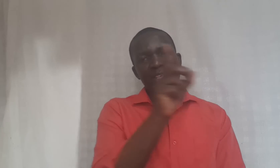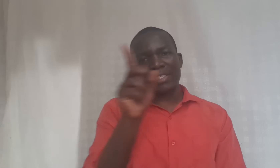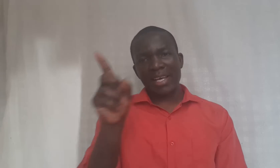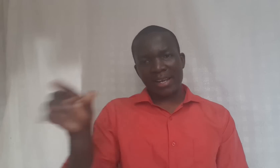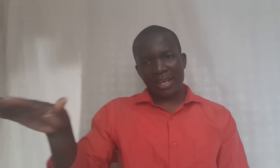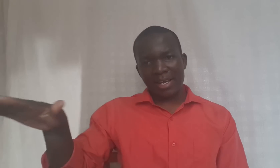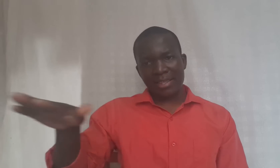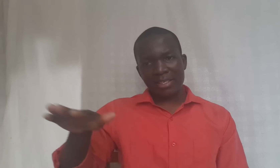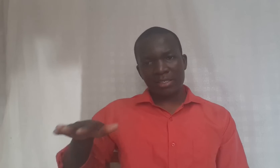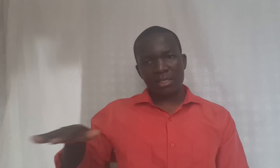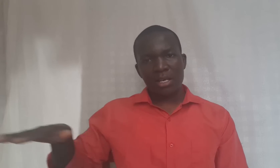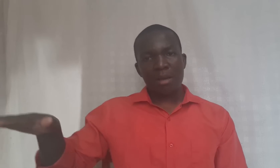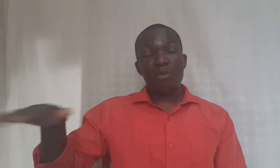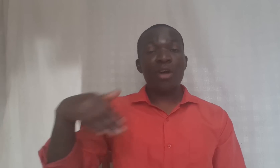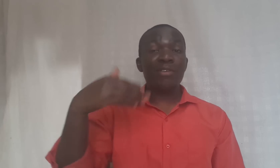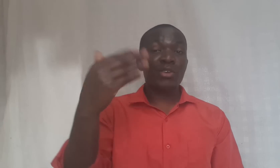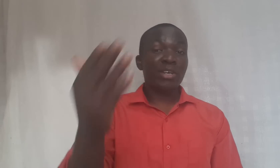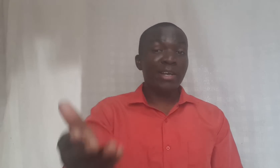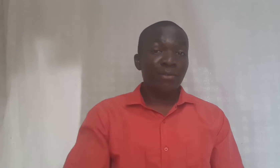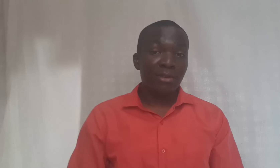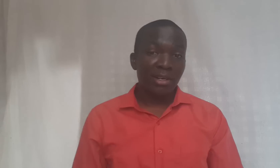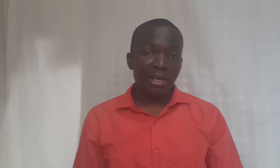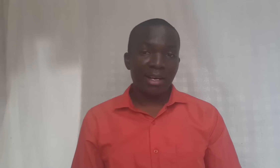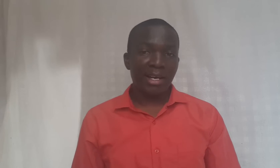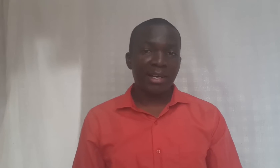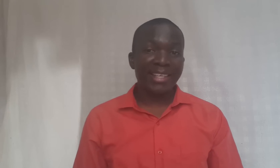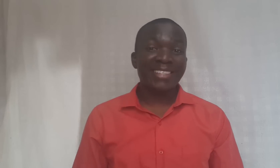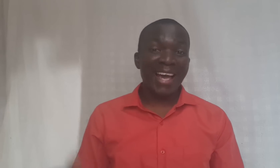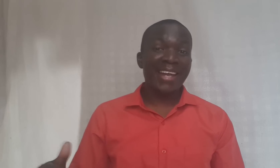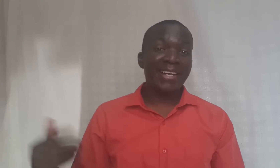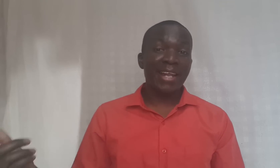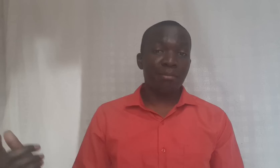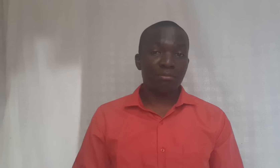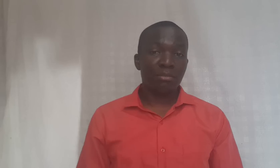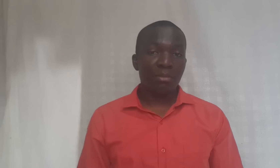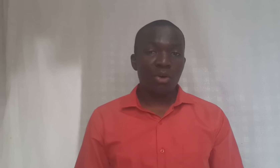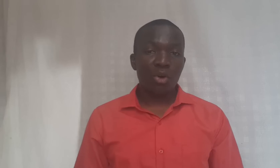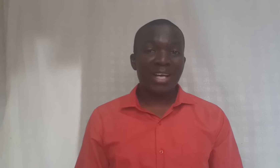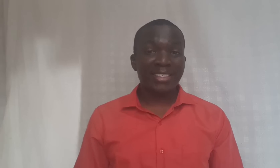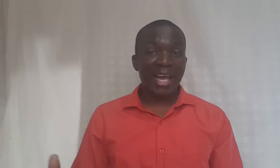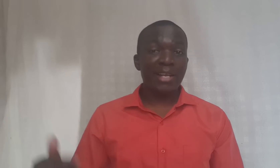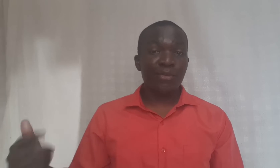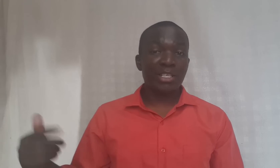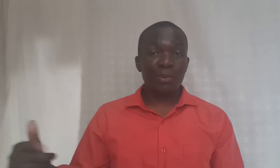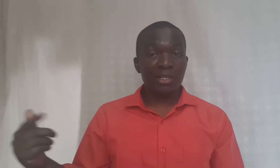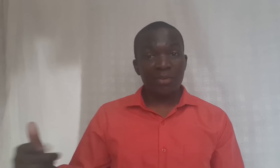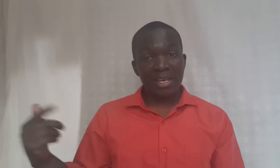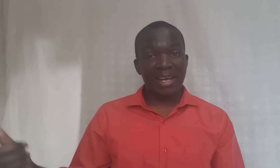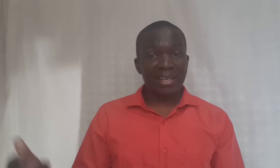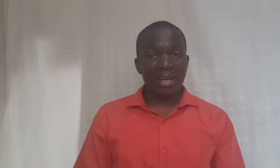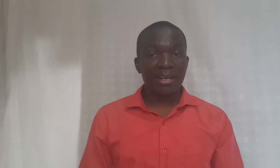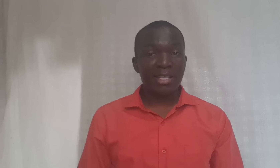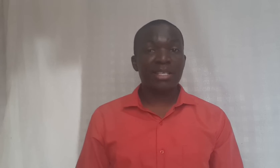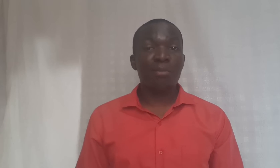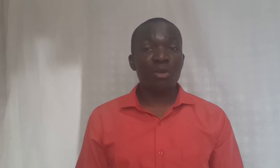this area like this. Before even you give the sign name or a sign for a specific area that someone